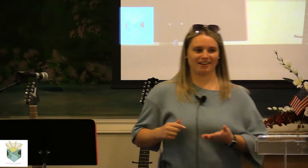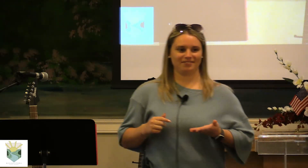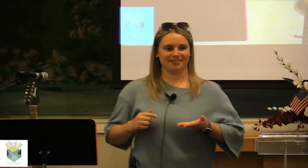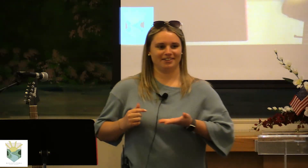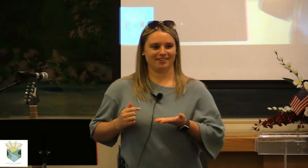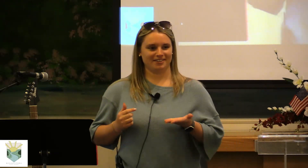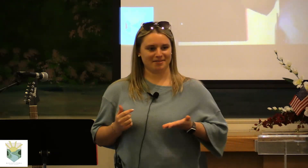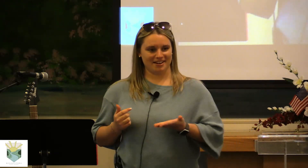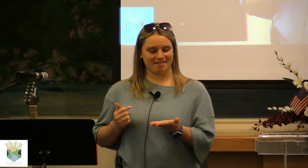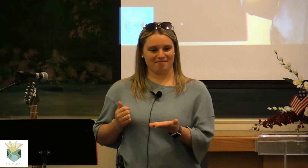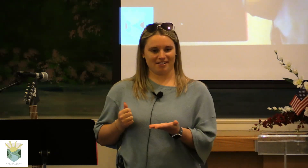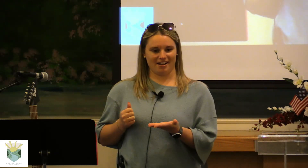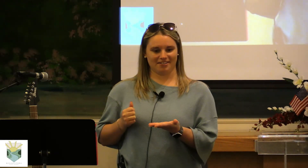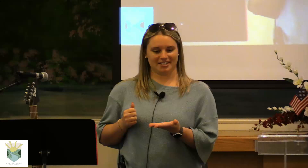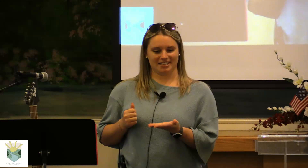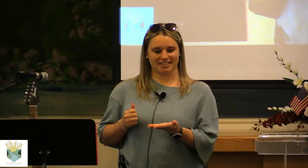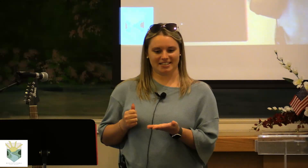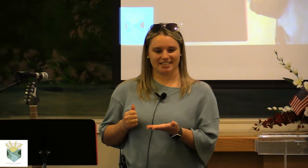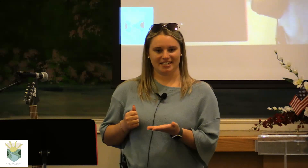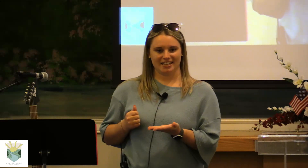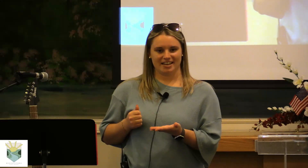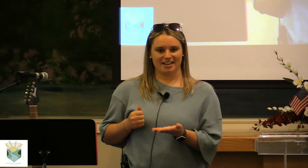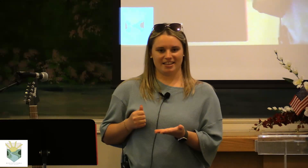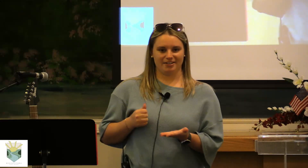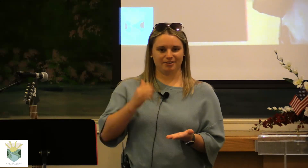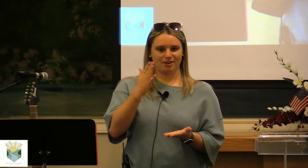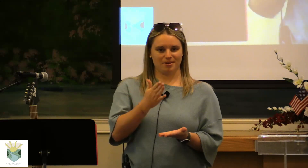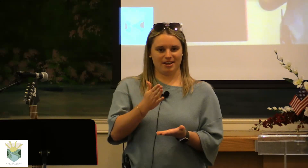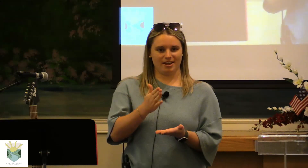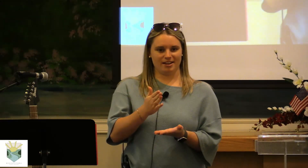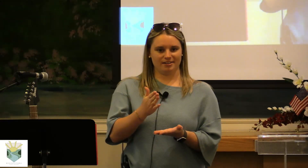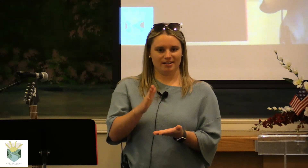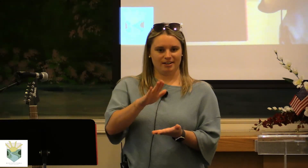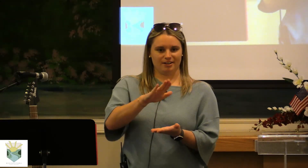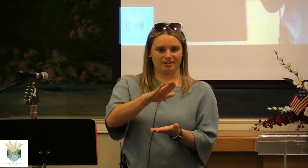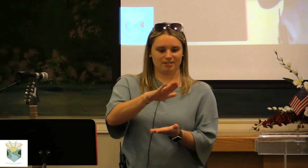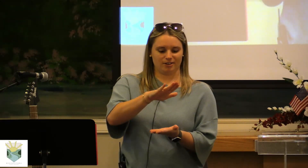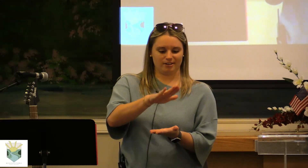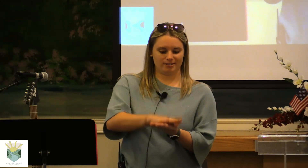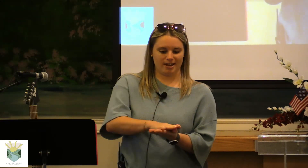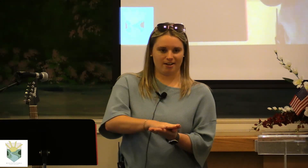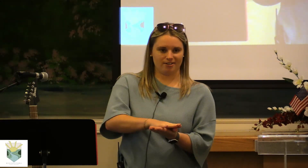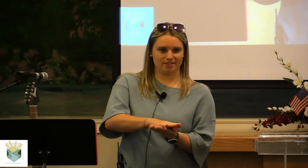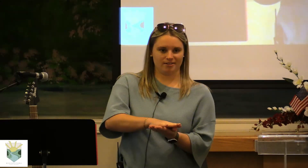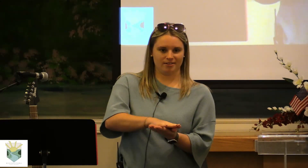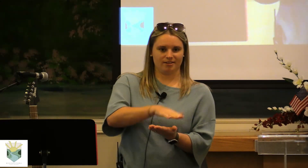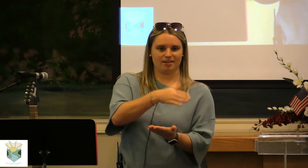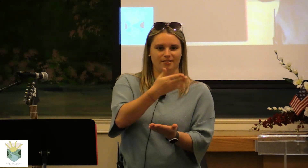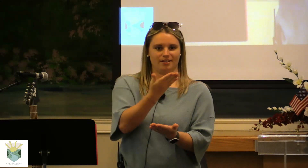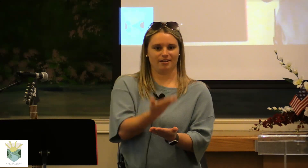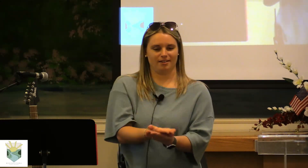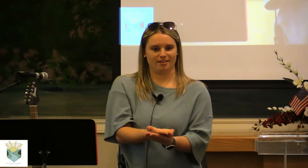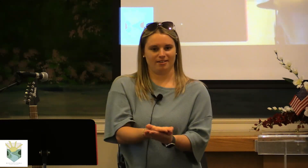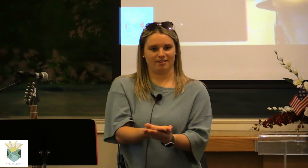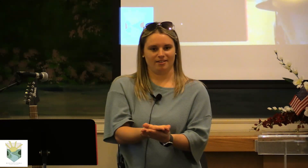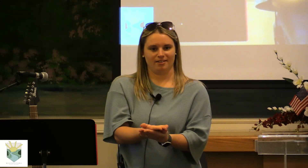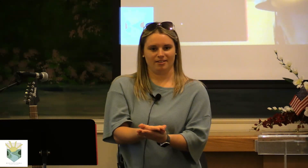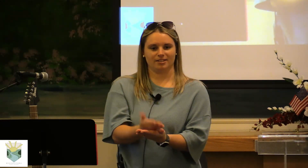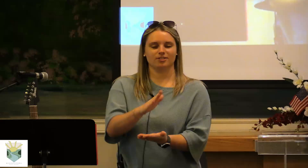your non-dominant hand flat out like this. And then your dominant hand, you're going to start down. And then, so it's like